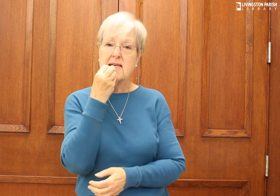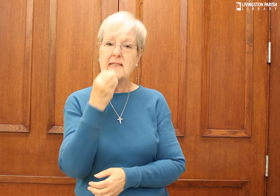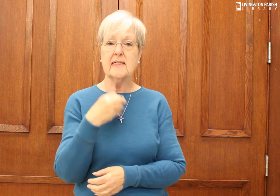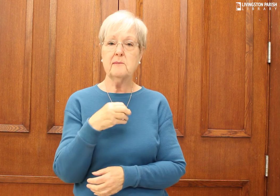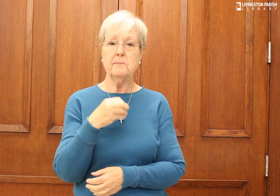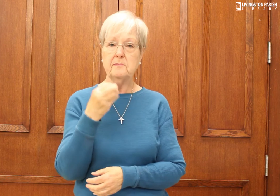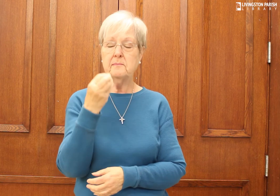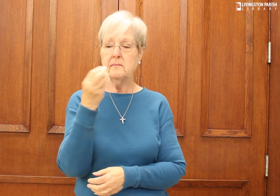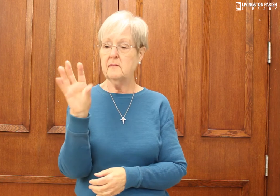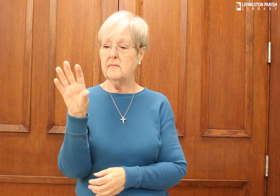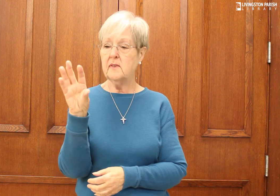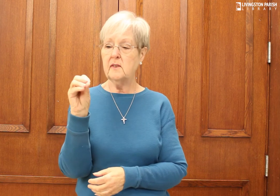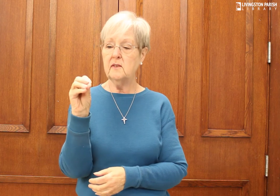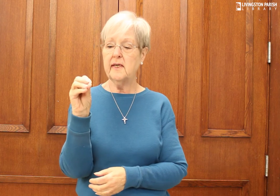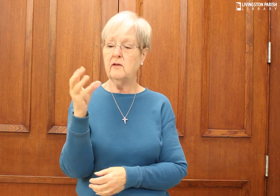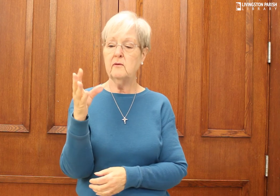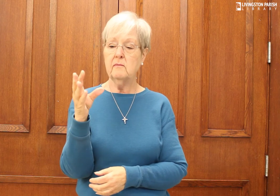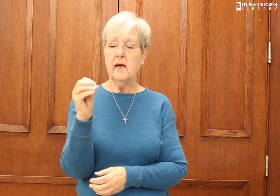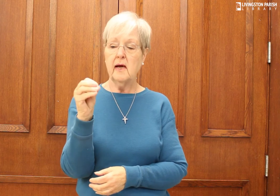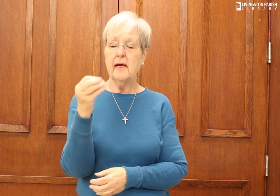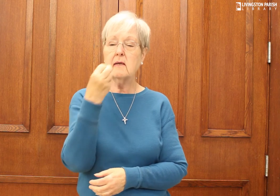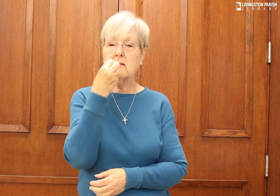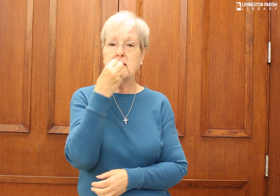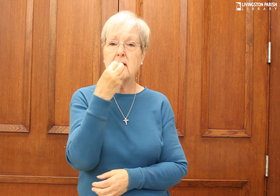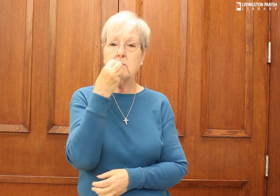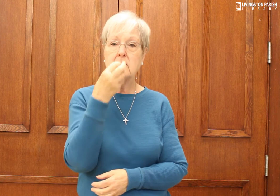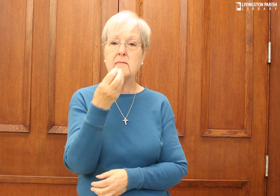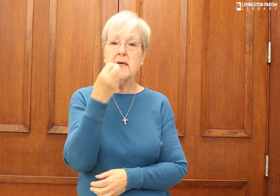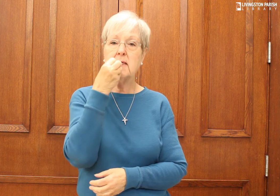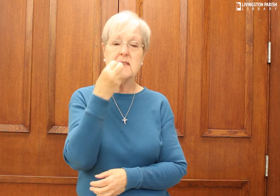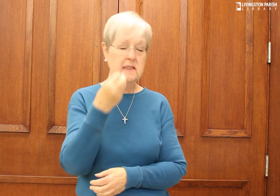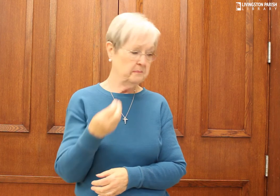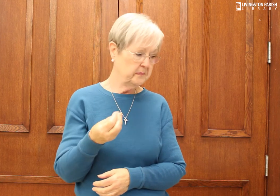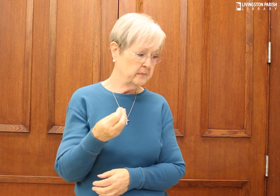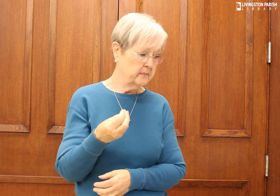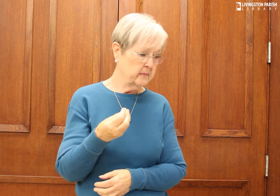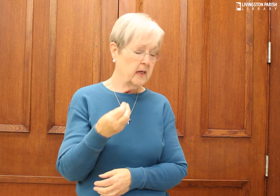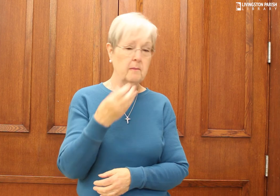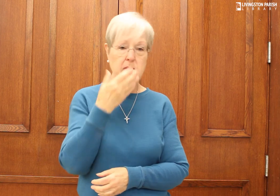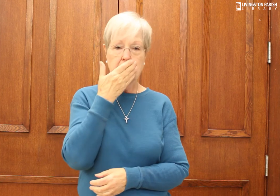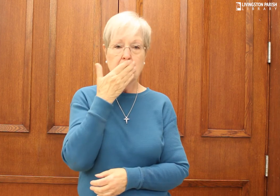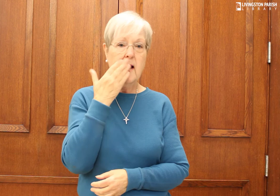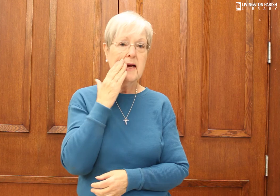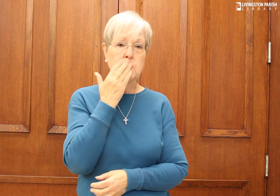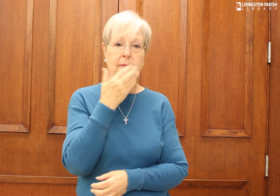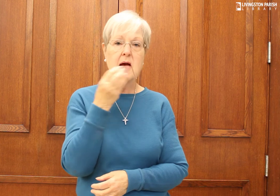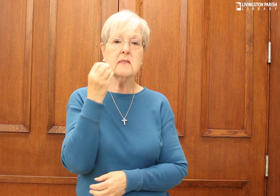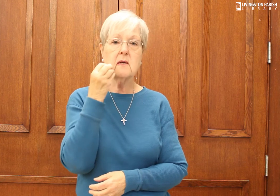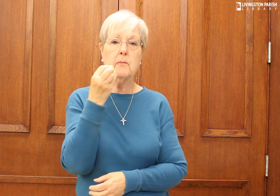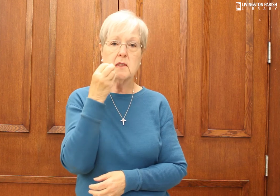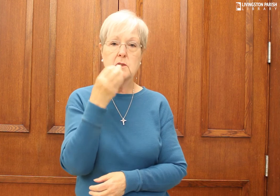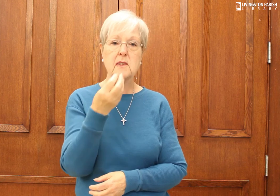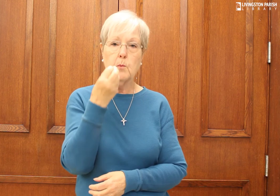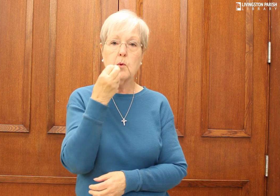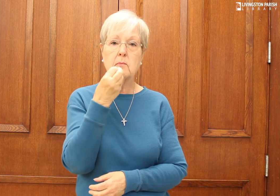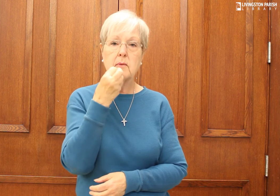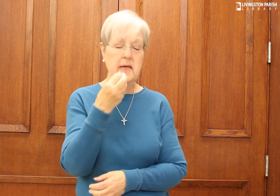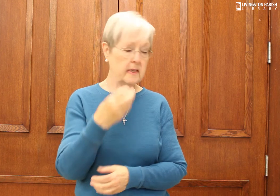eat. Let me take your hand, close it up. Eat. But you don't hide your mouth so much. It's more eat.